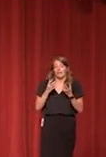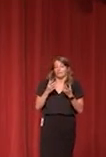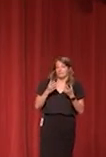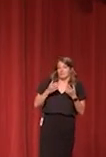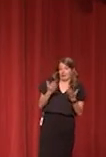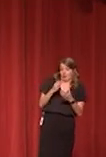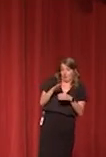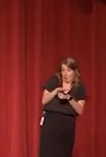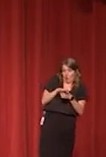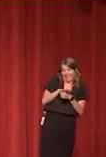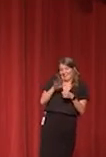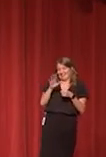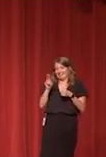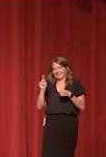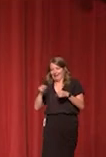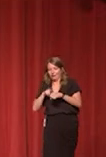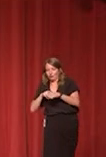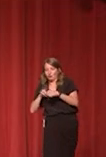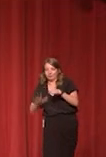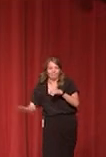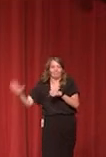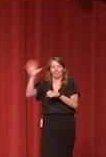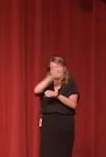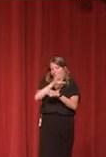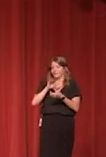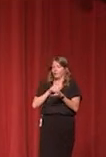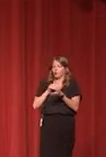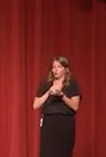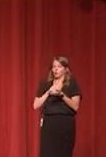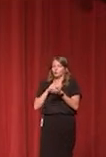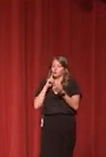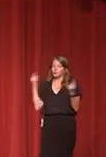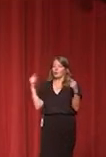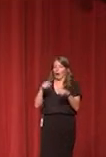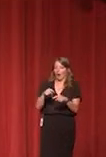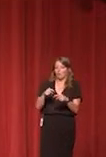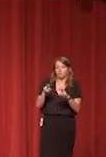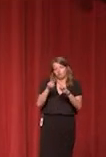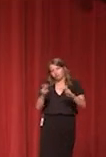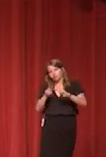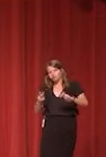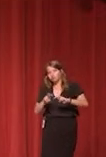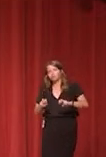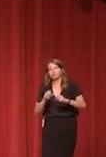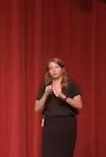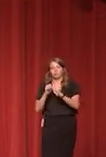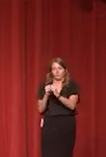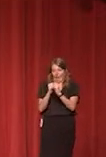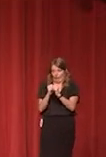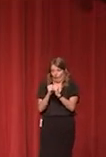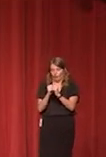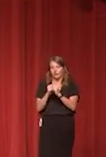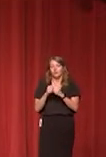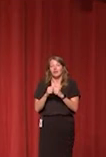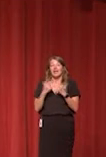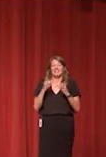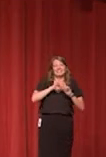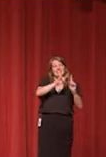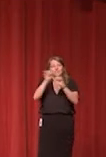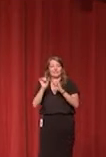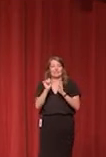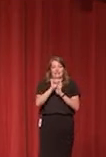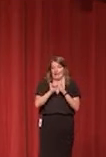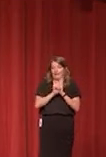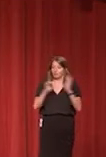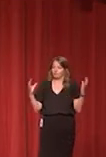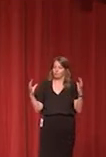Tom Montine at Stanford University and Dirk Keen at University of Washington, they all team up with us And they do autopsies,